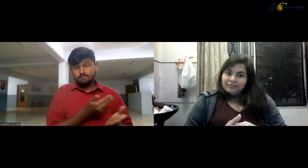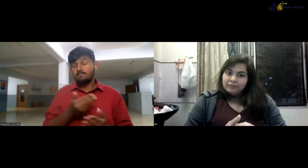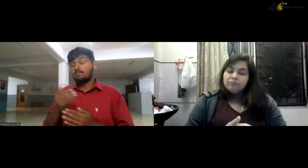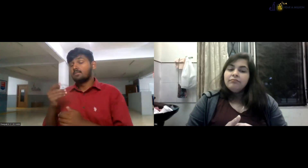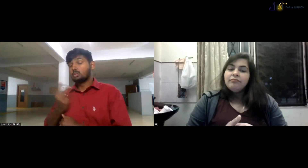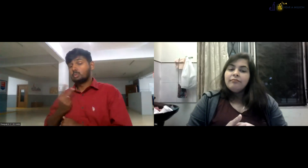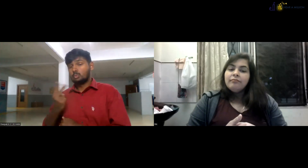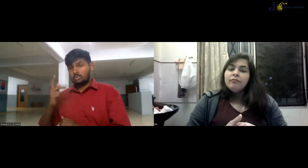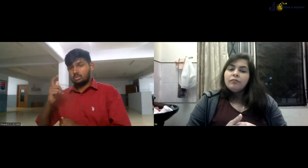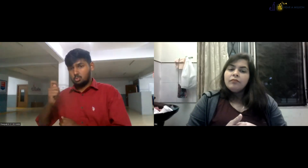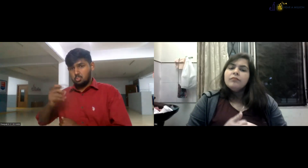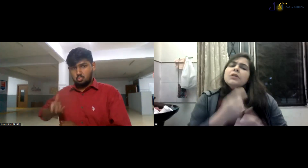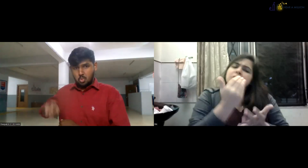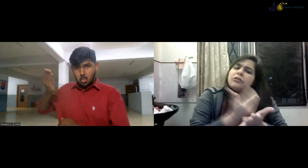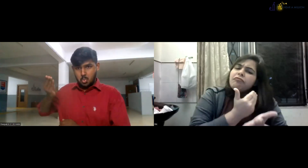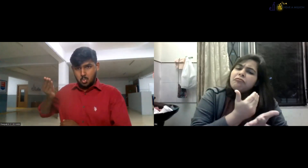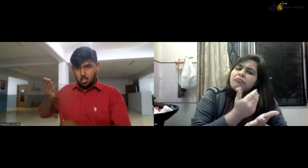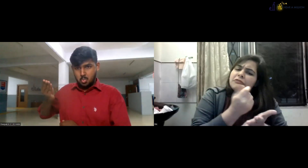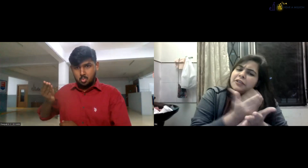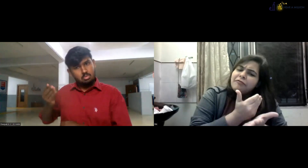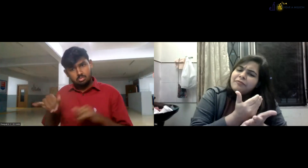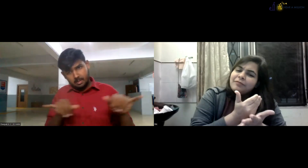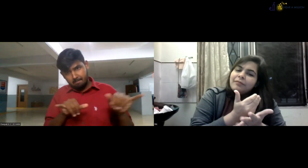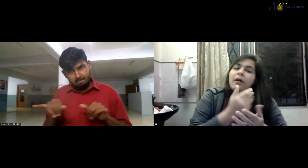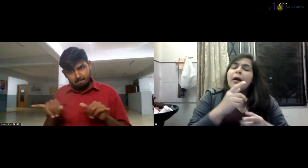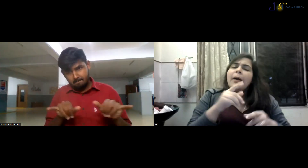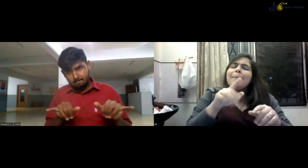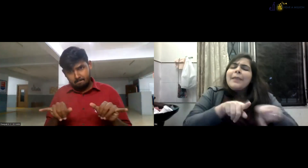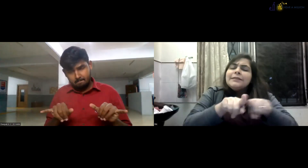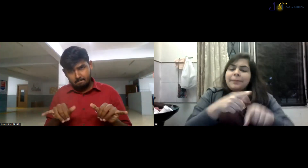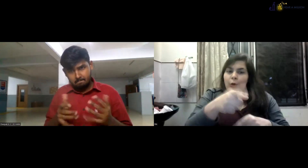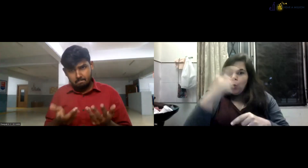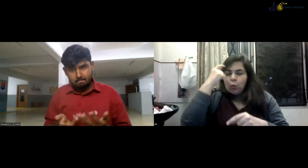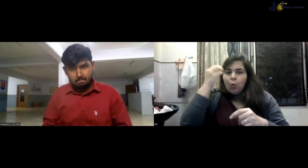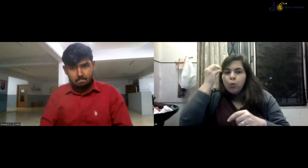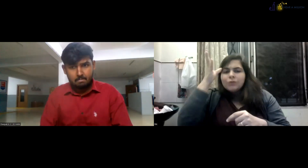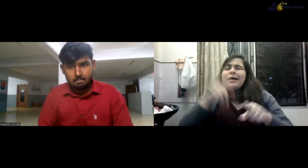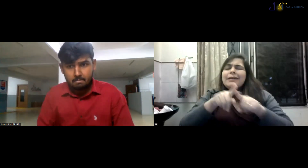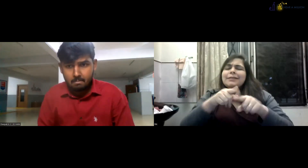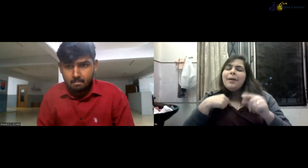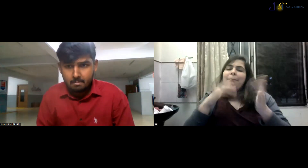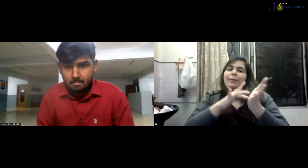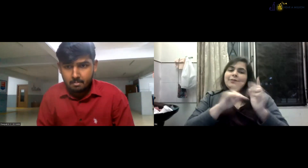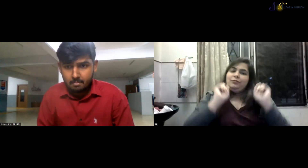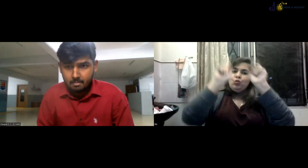other person, so you're saying that in the group you saves money, right? For